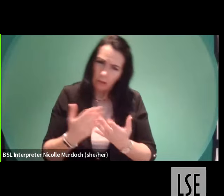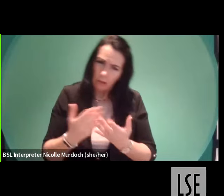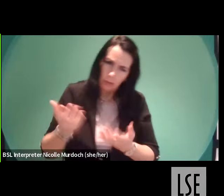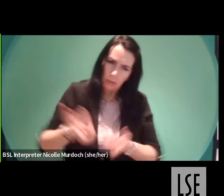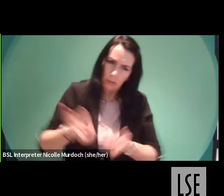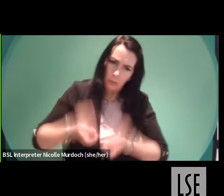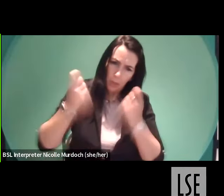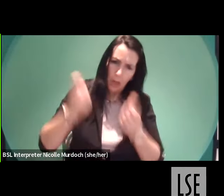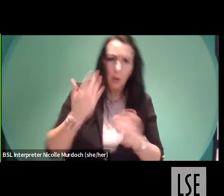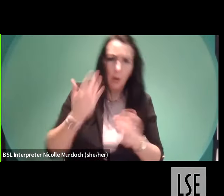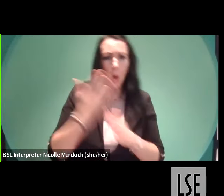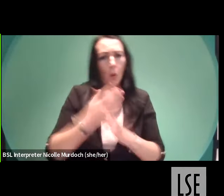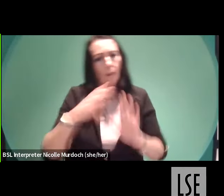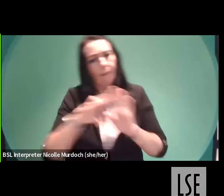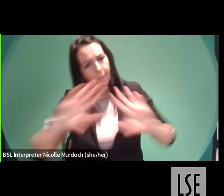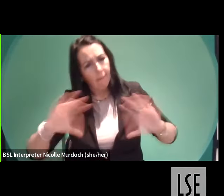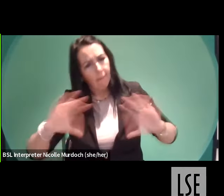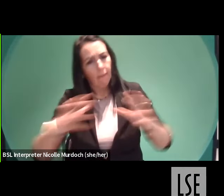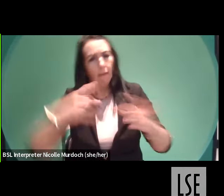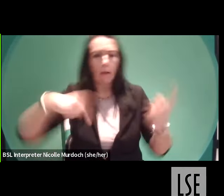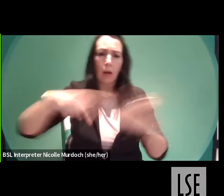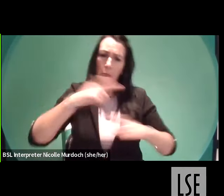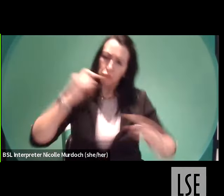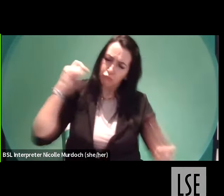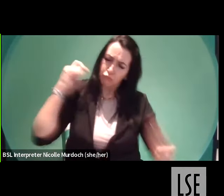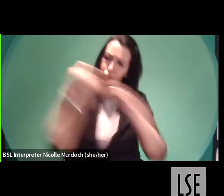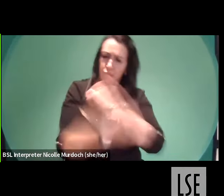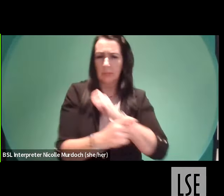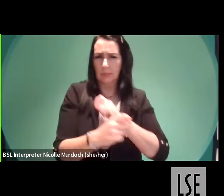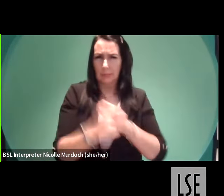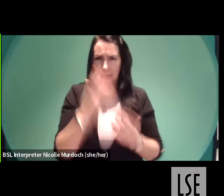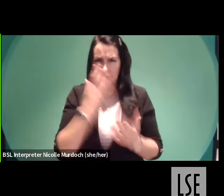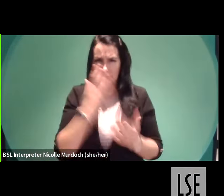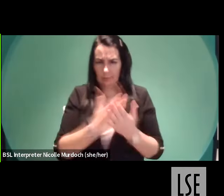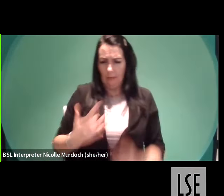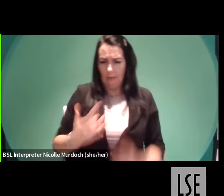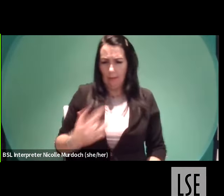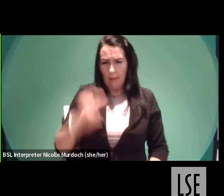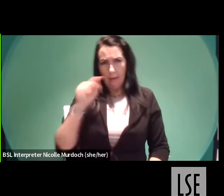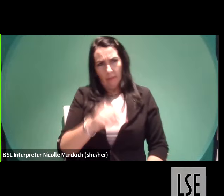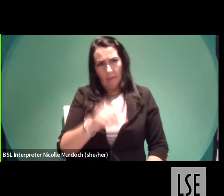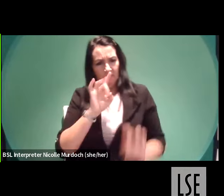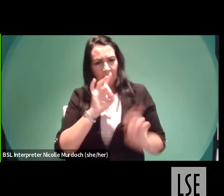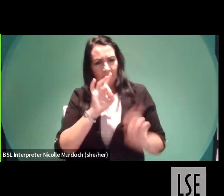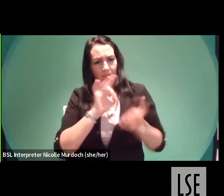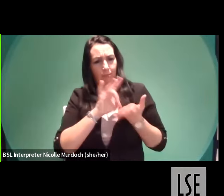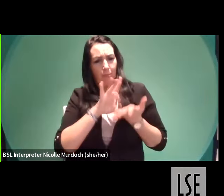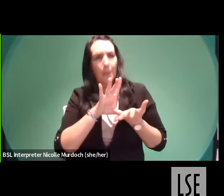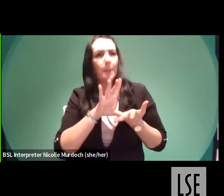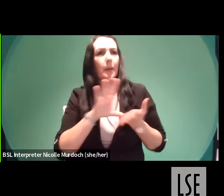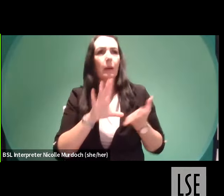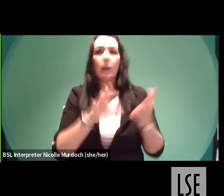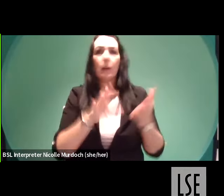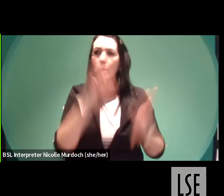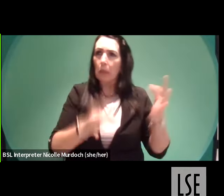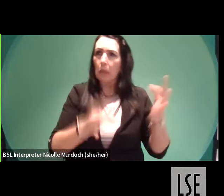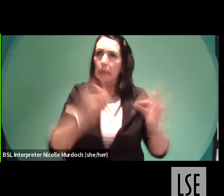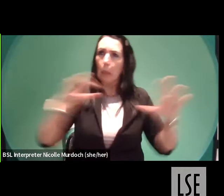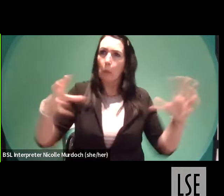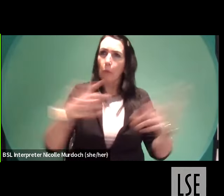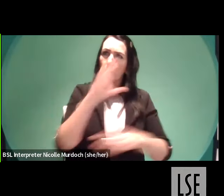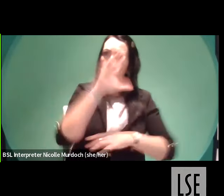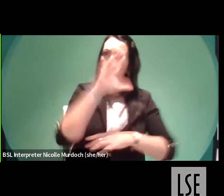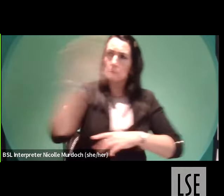bringing working people along with them for the green transition, whilst seemingly abandoning the political movement, which is telling Westminster